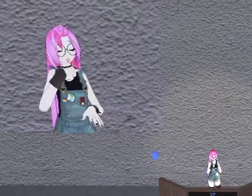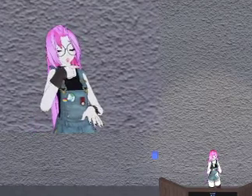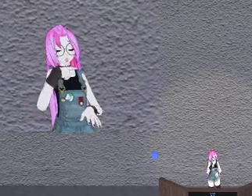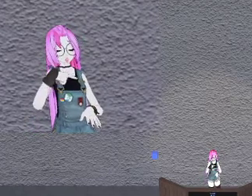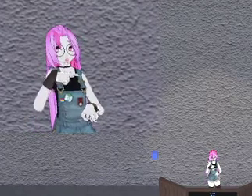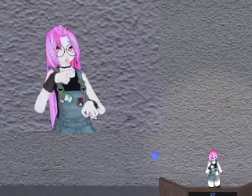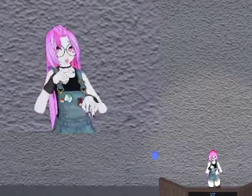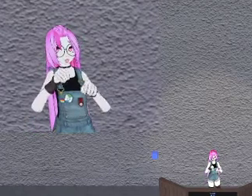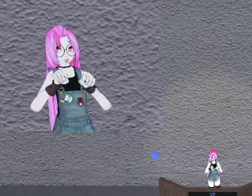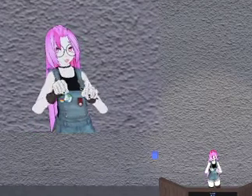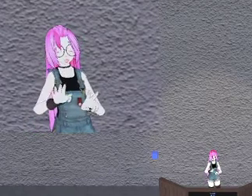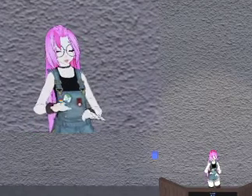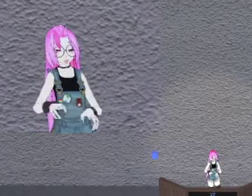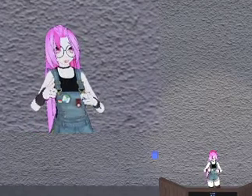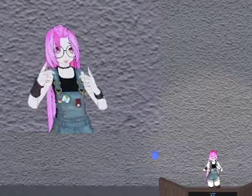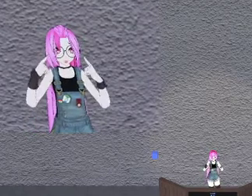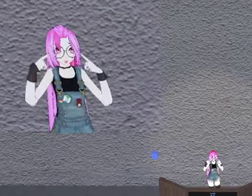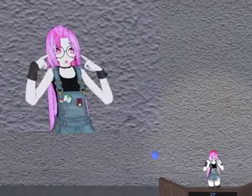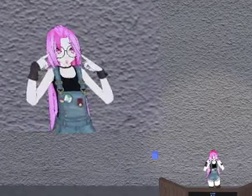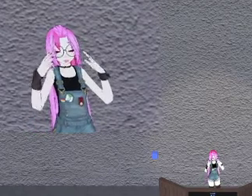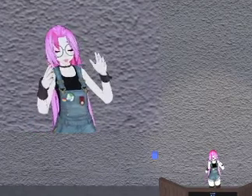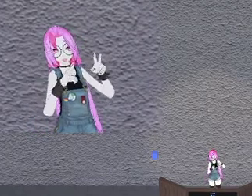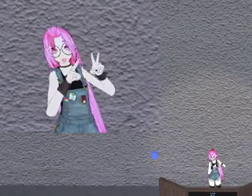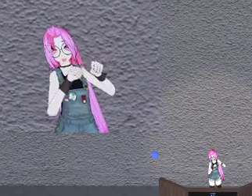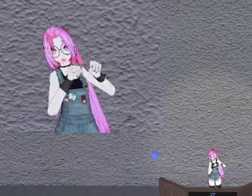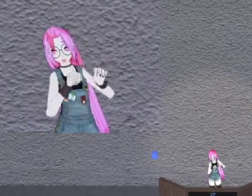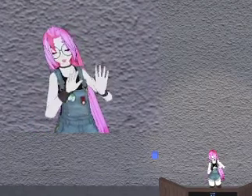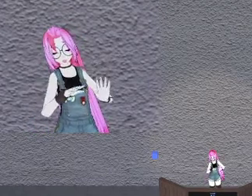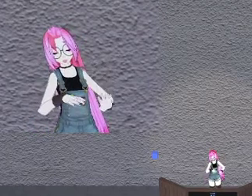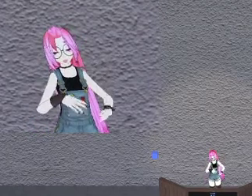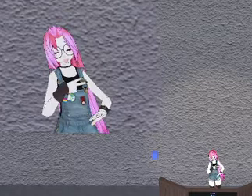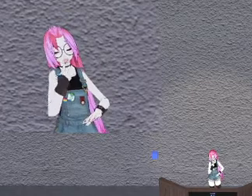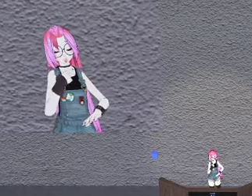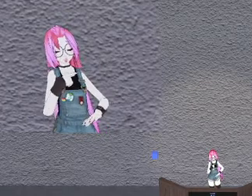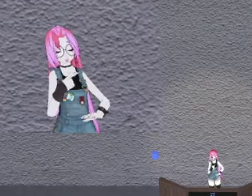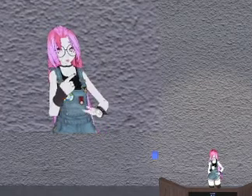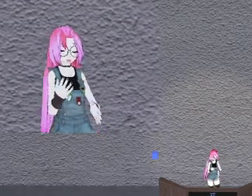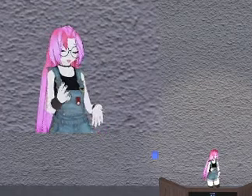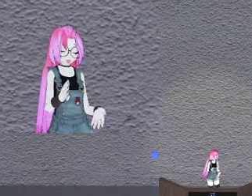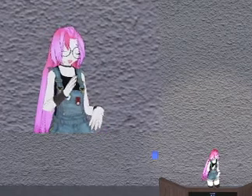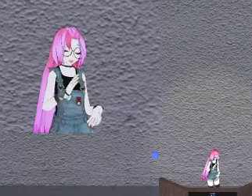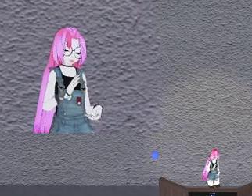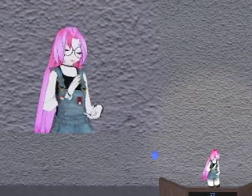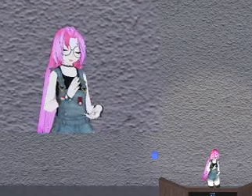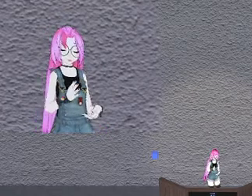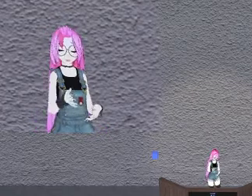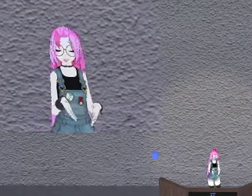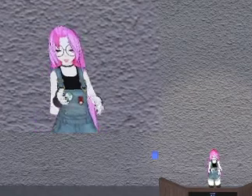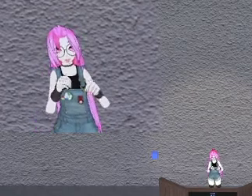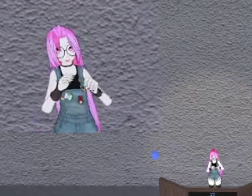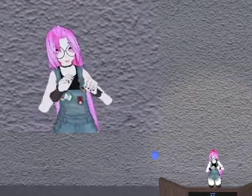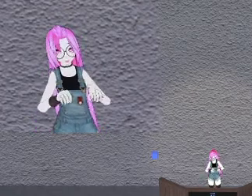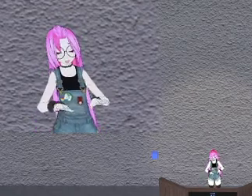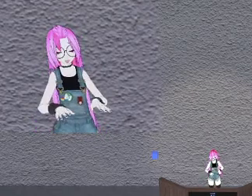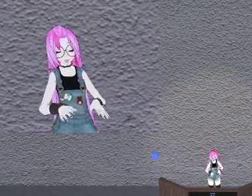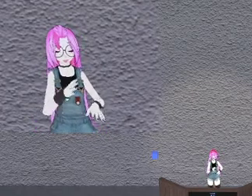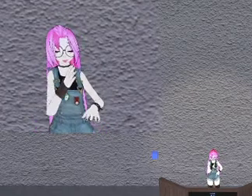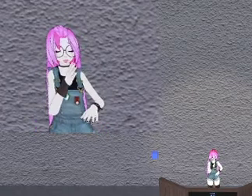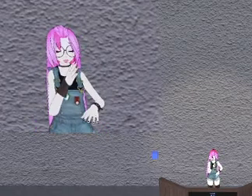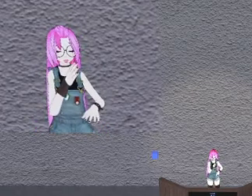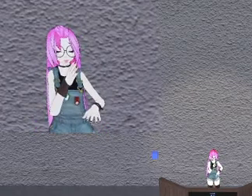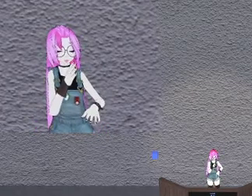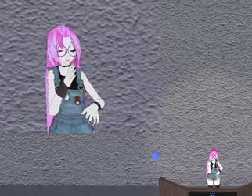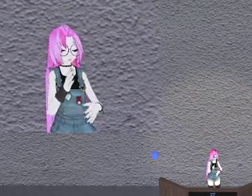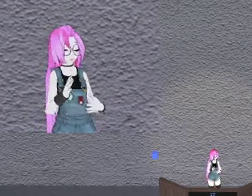like hearing loss, like both my ears started losing hearing. That's fine. Could be like I lost